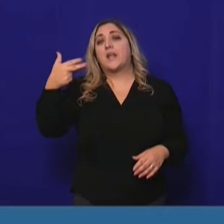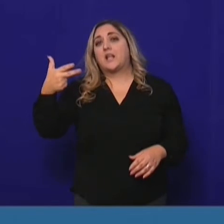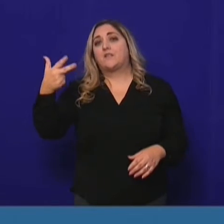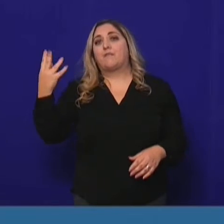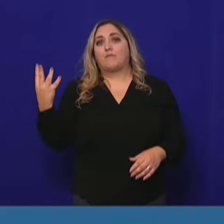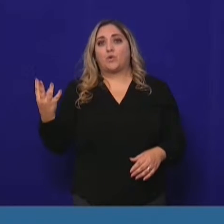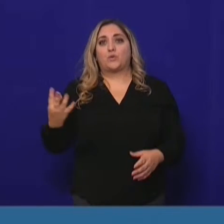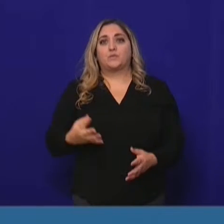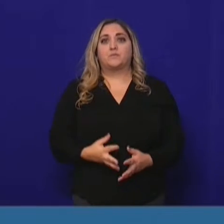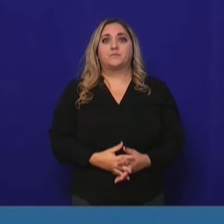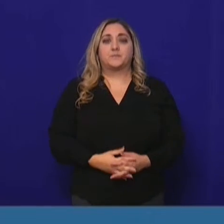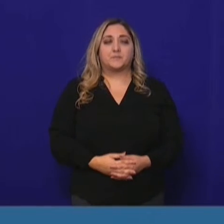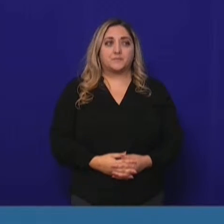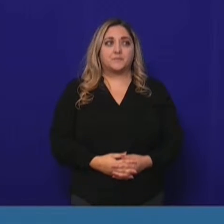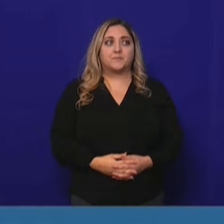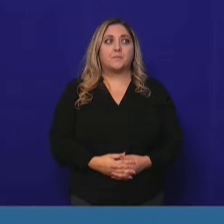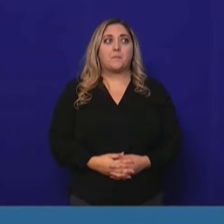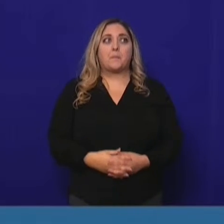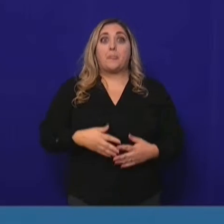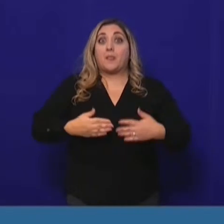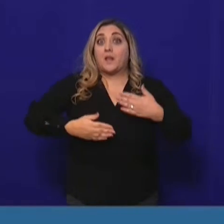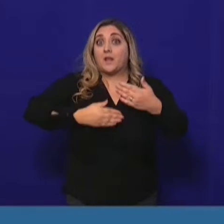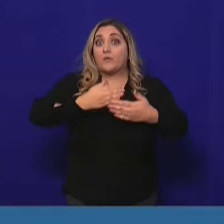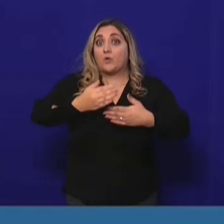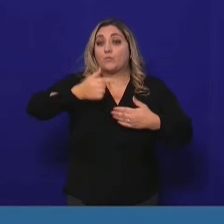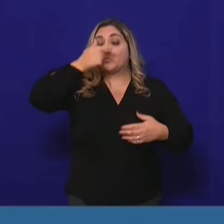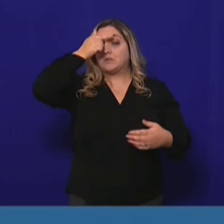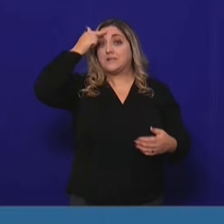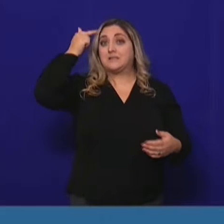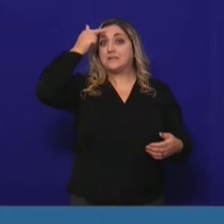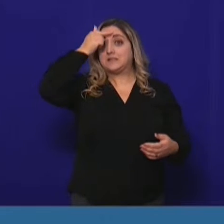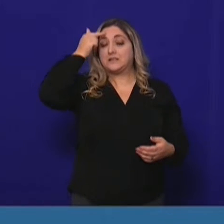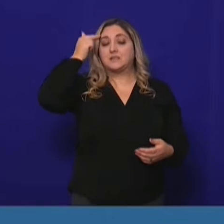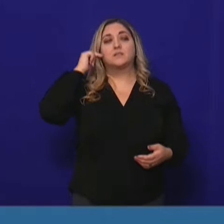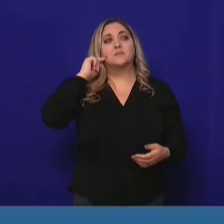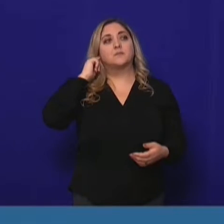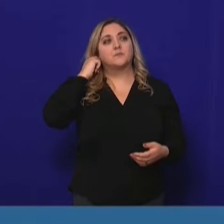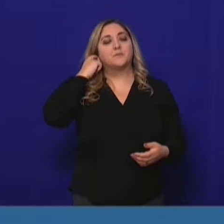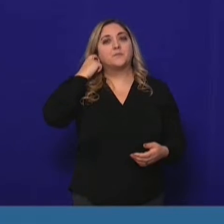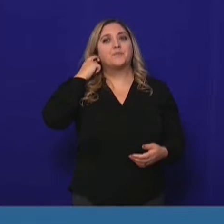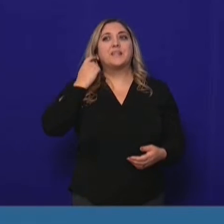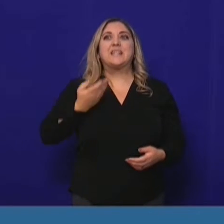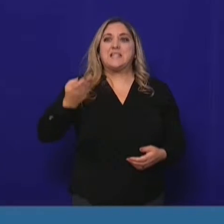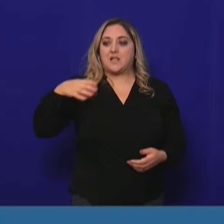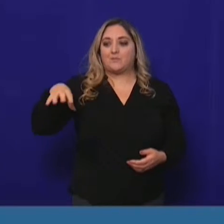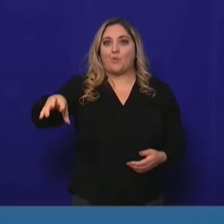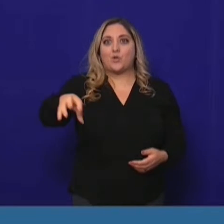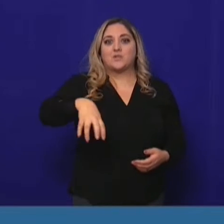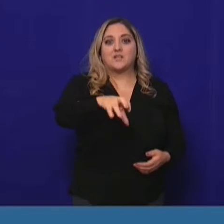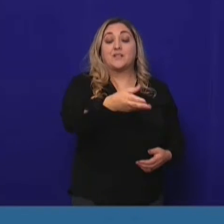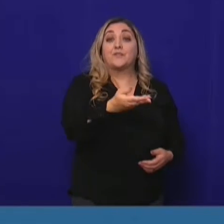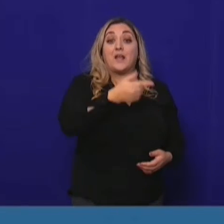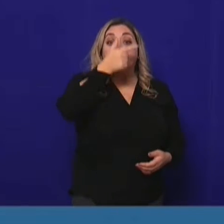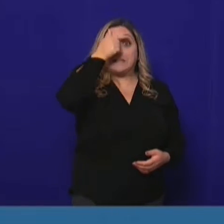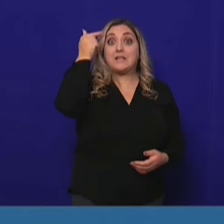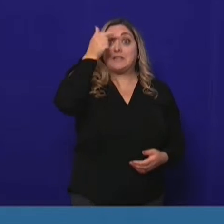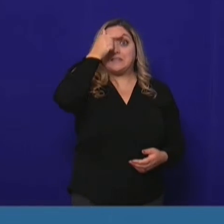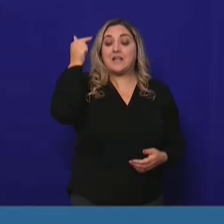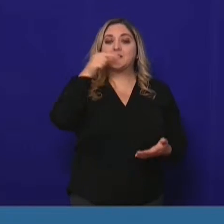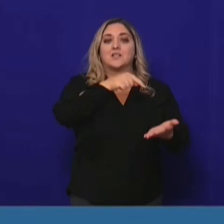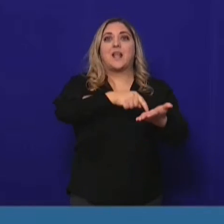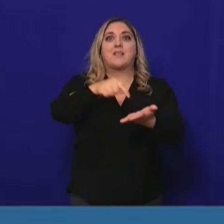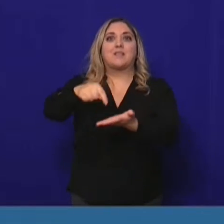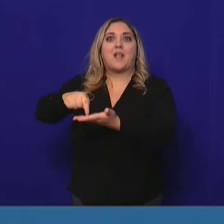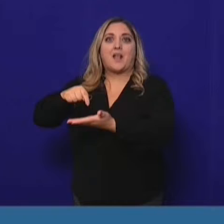years. Komplejna t-testijiet, bħalma qegħdin taraw aħna komplejna nsaħħu t-testijiet tagħna biss fil-ċentri